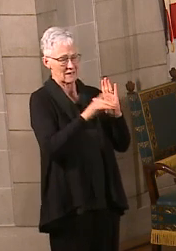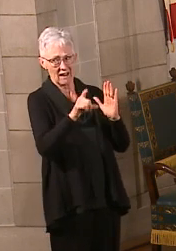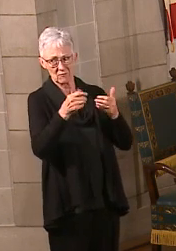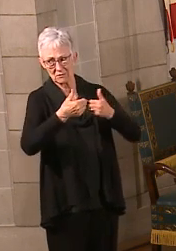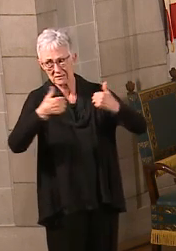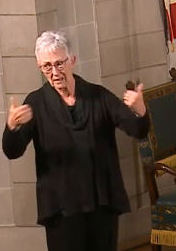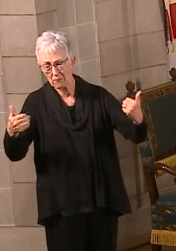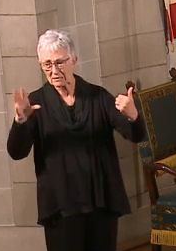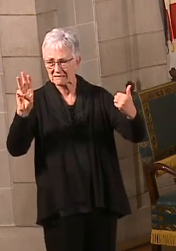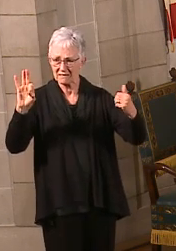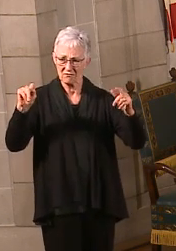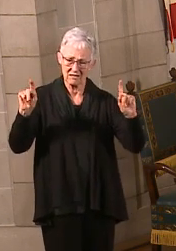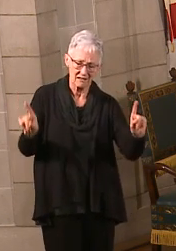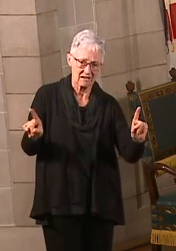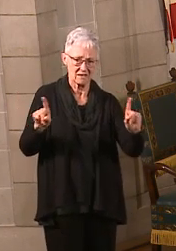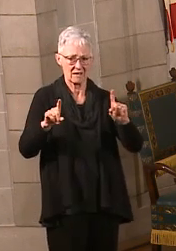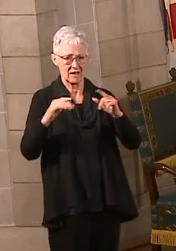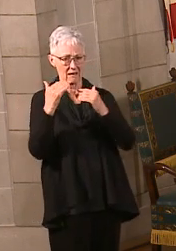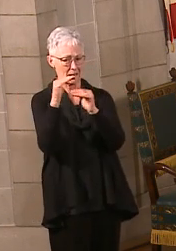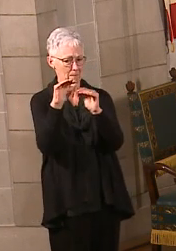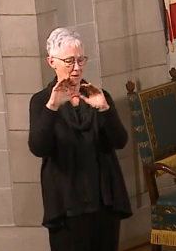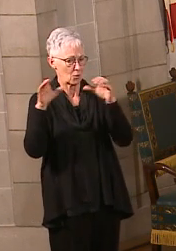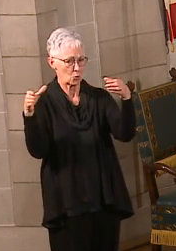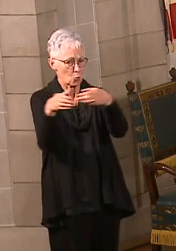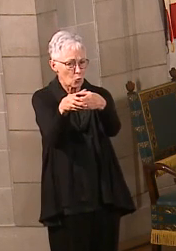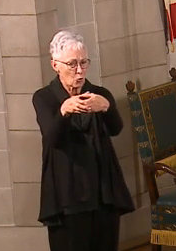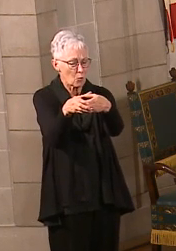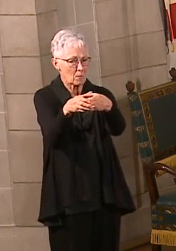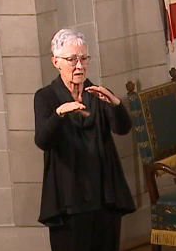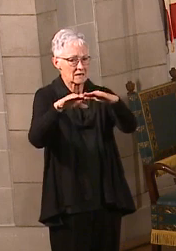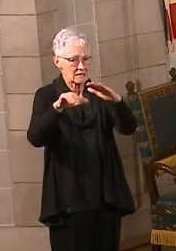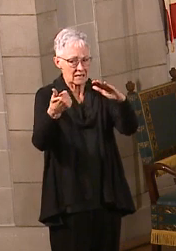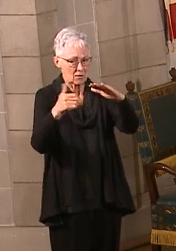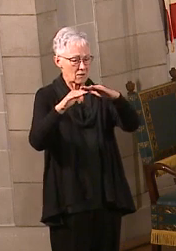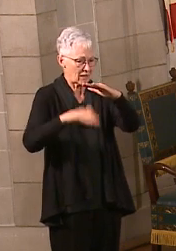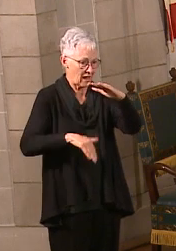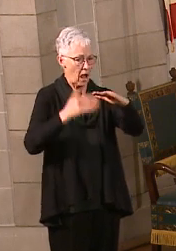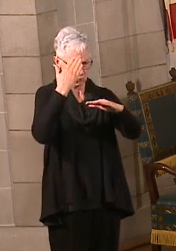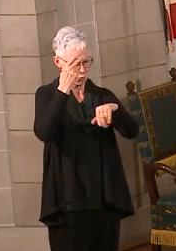lives, they're working, and they're working in Nebraska. Keep them up, Nebraskans.